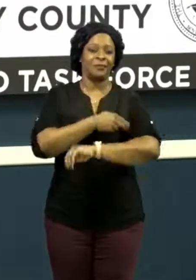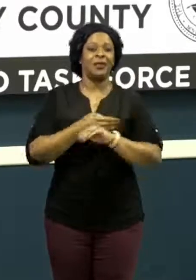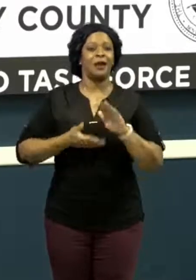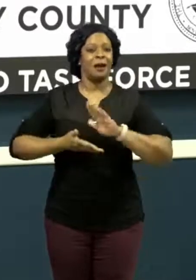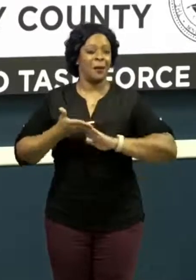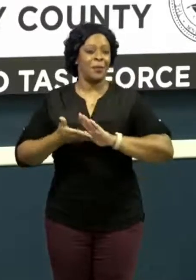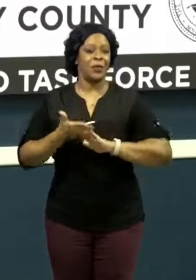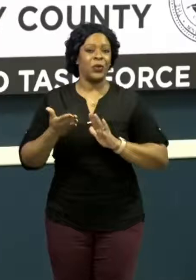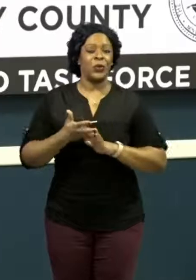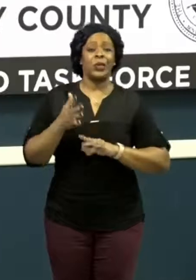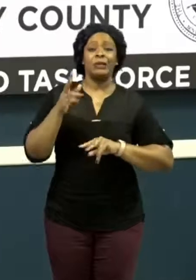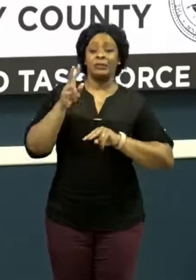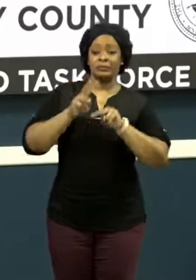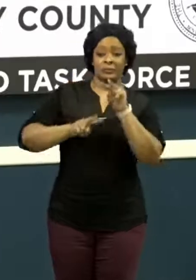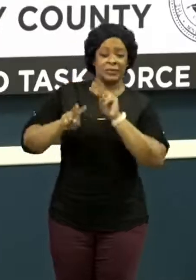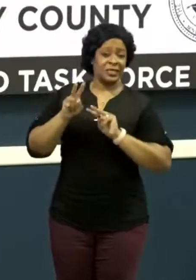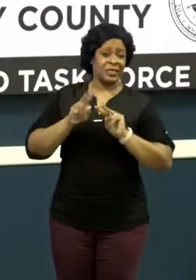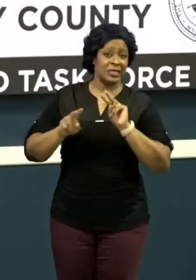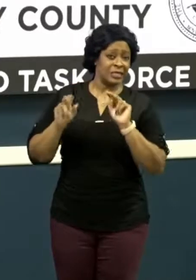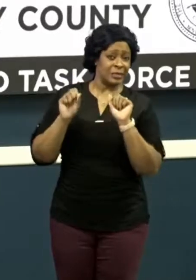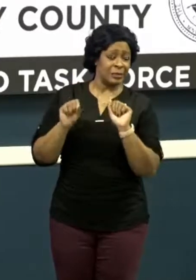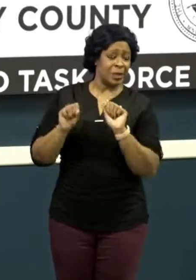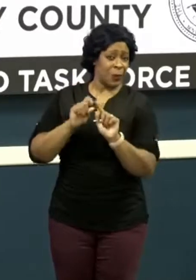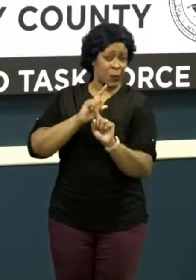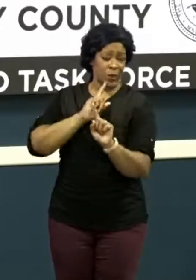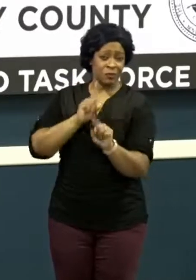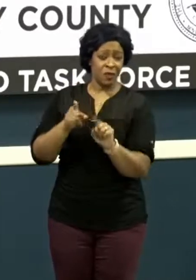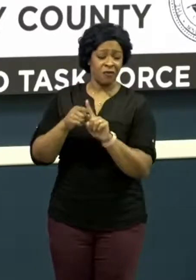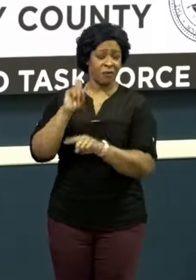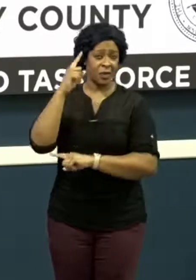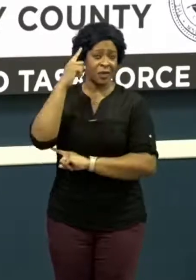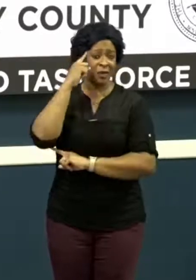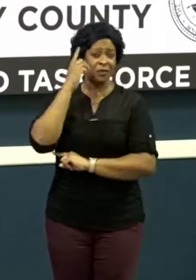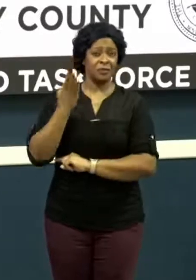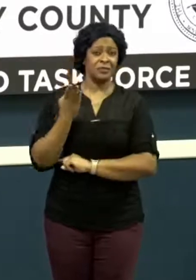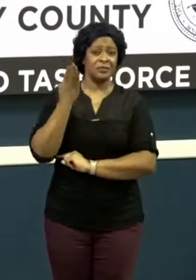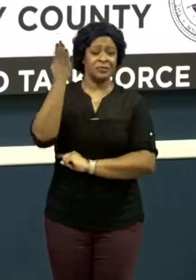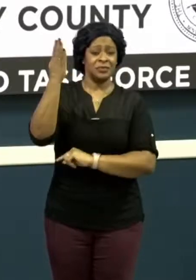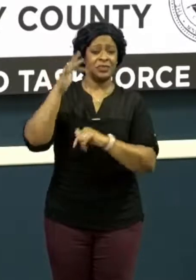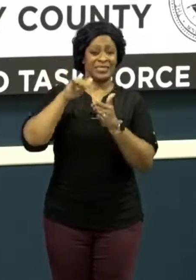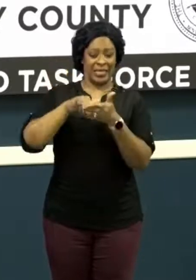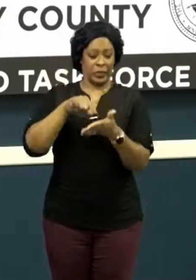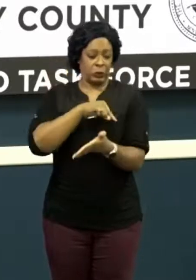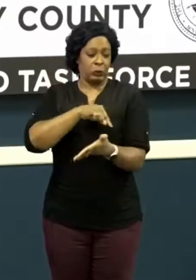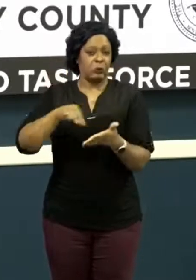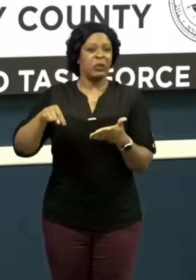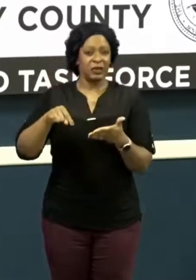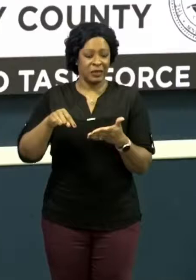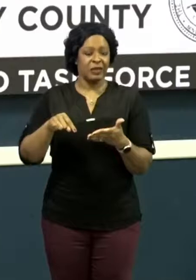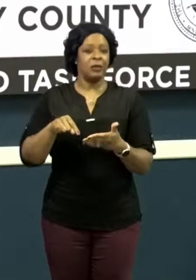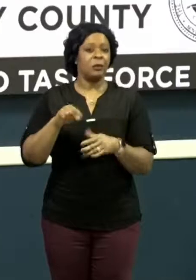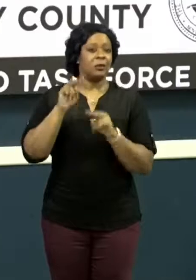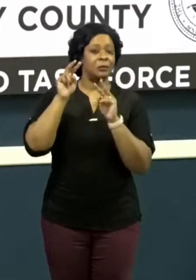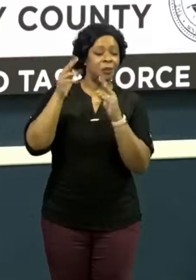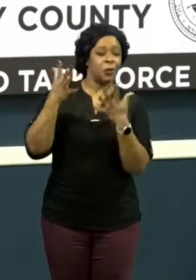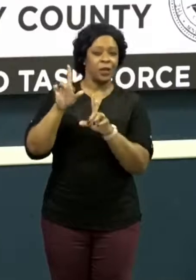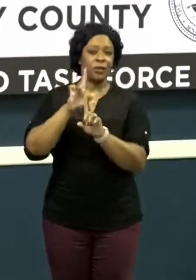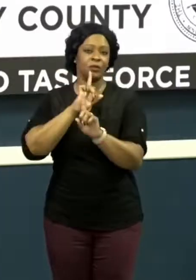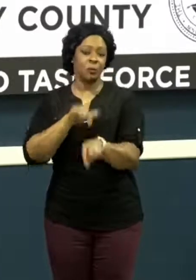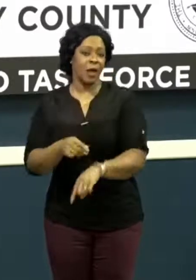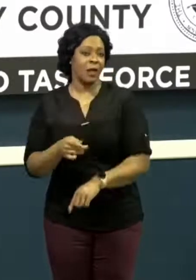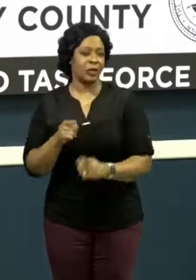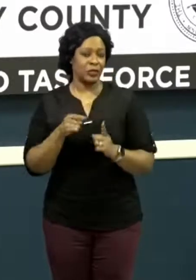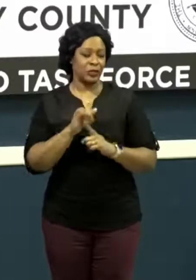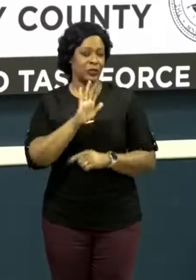So we're looking for some response. I think that went to the governor earlier this week, and so we'll look for some response to that.